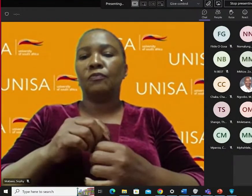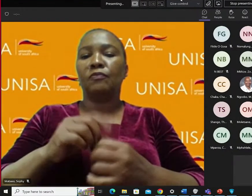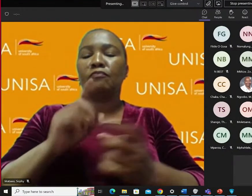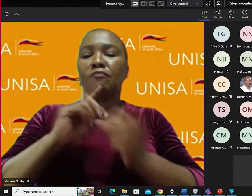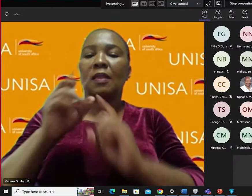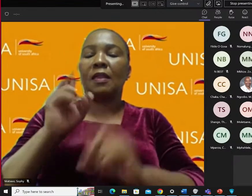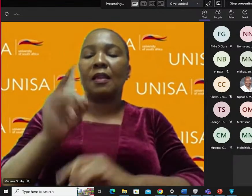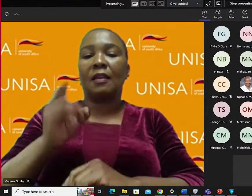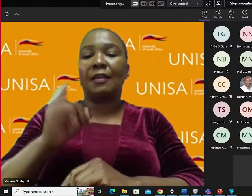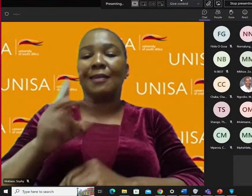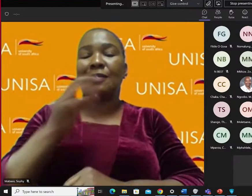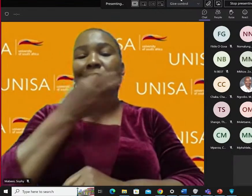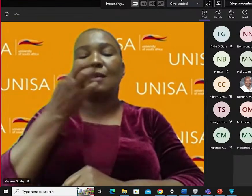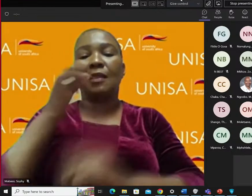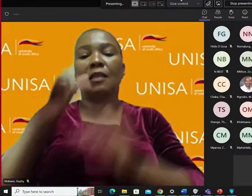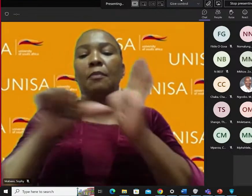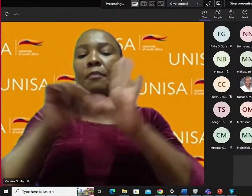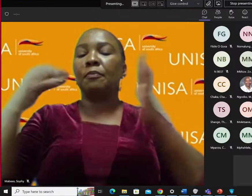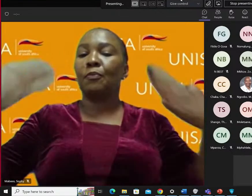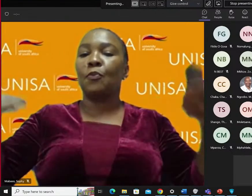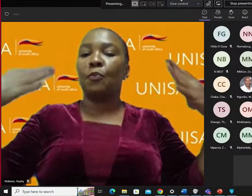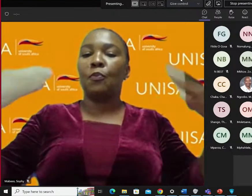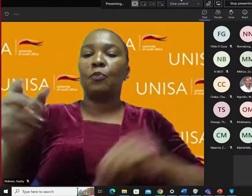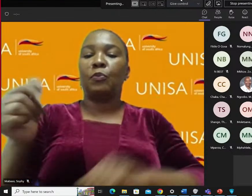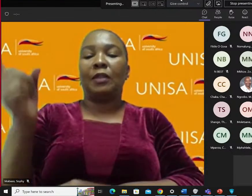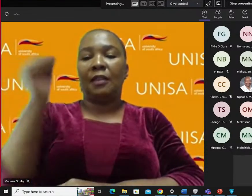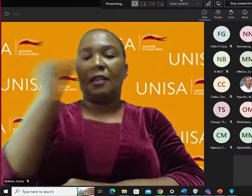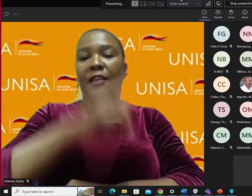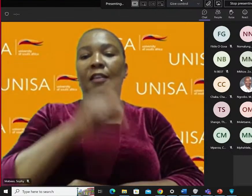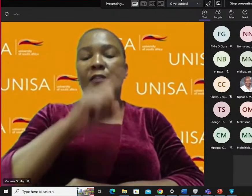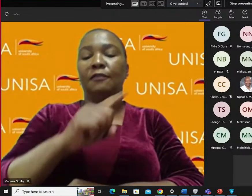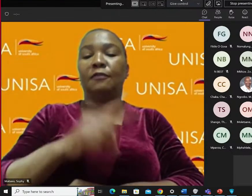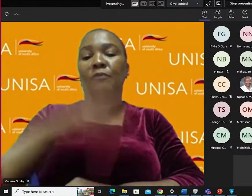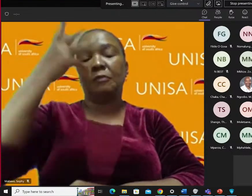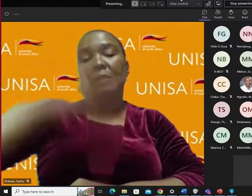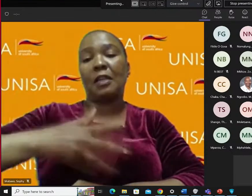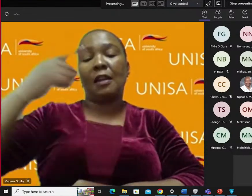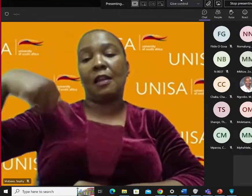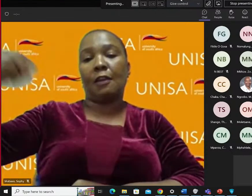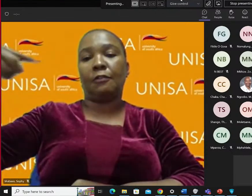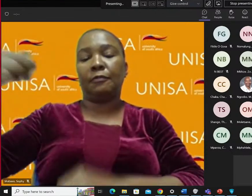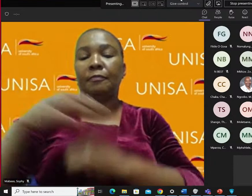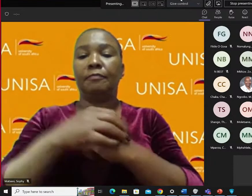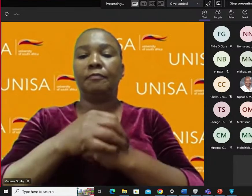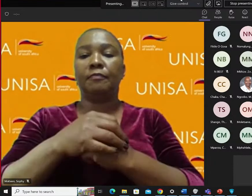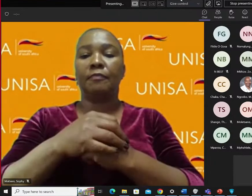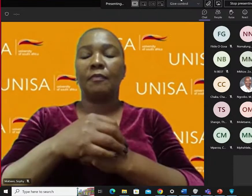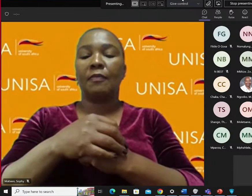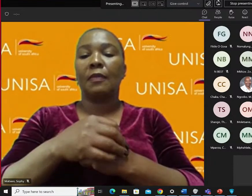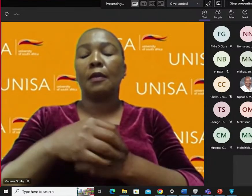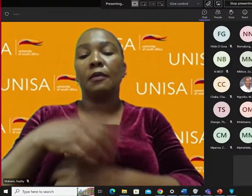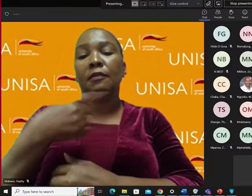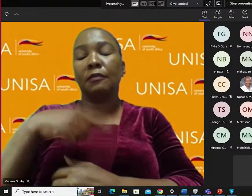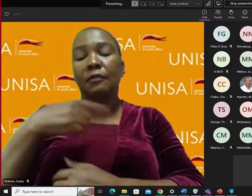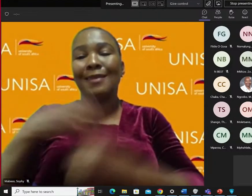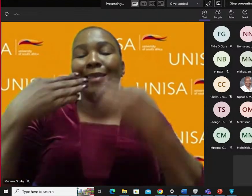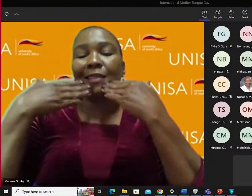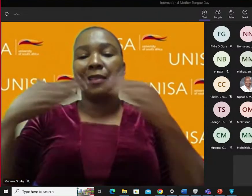a very important day for our indigenous languages. And let us thank